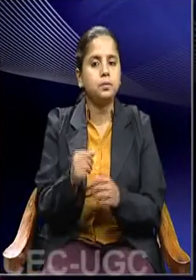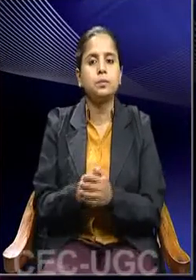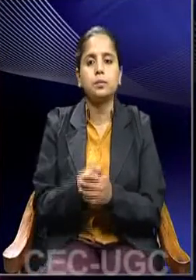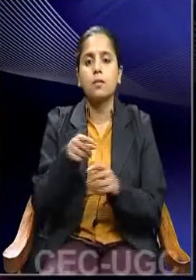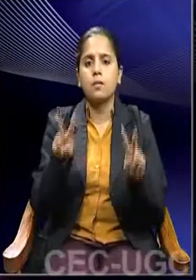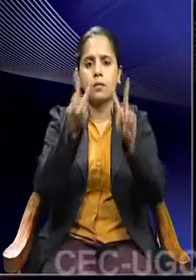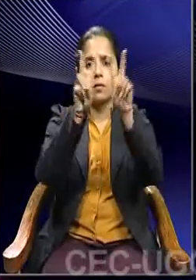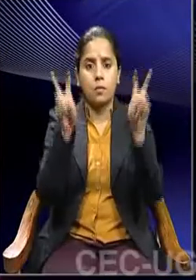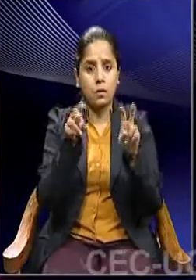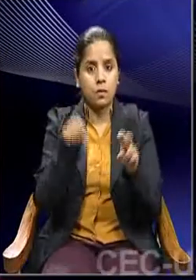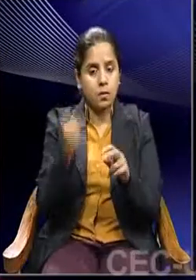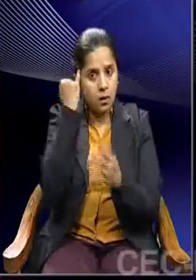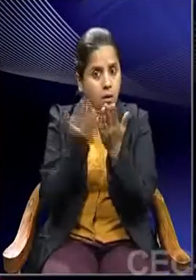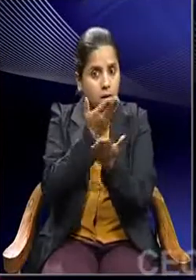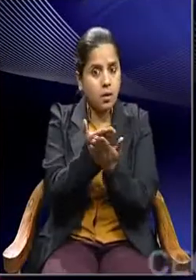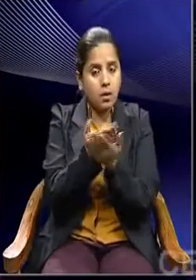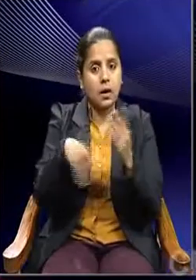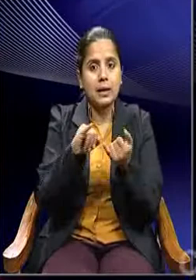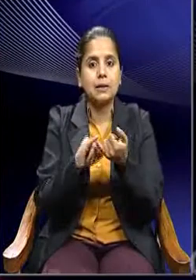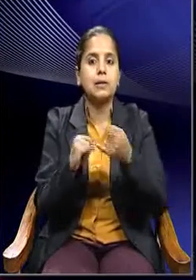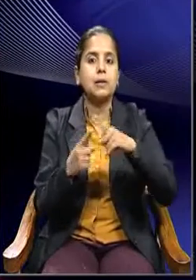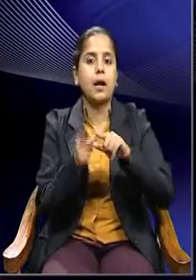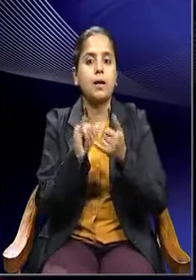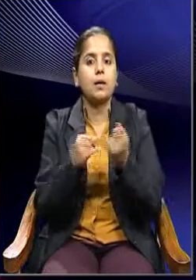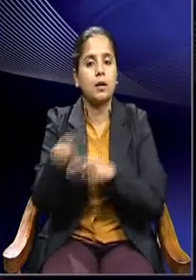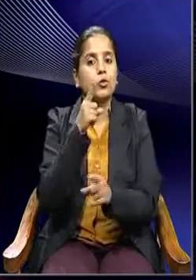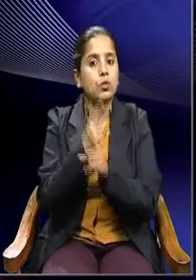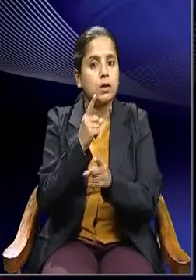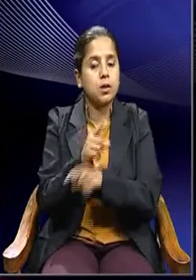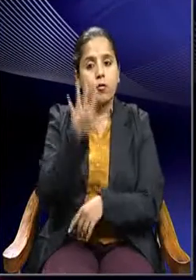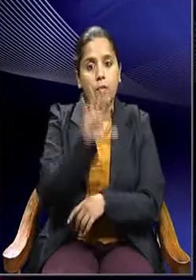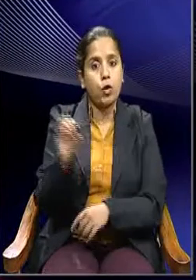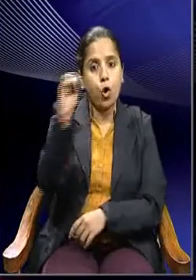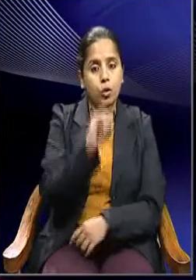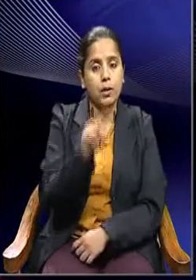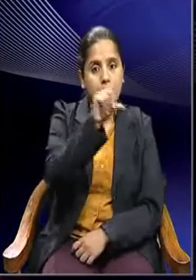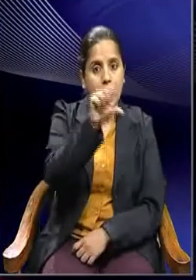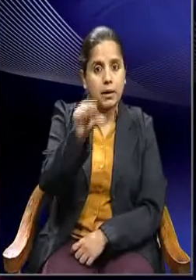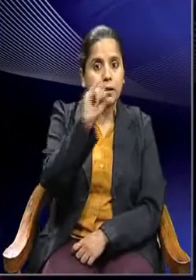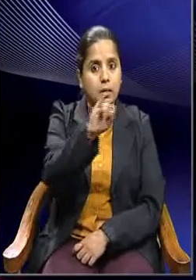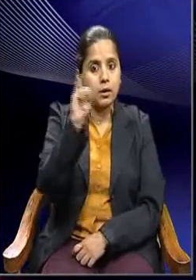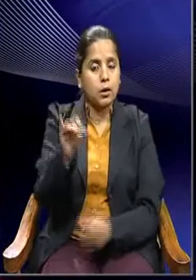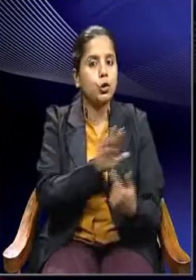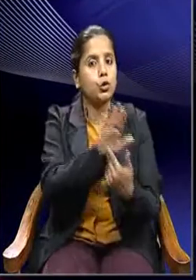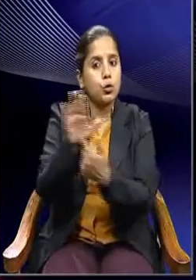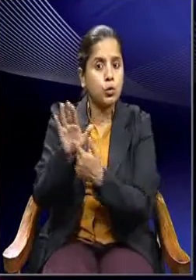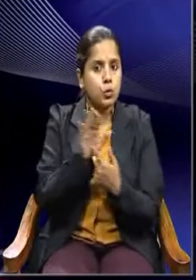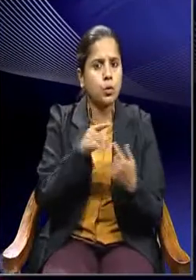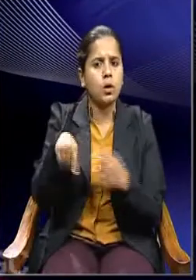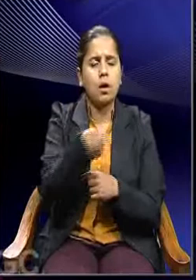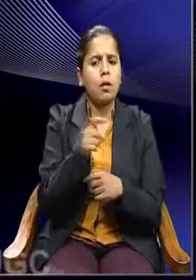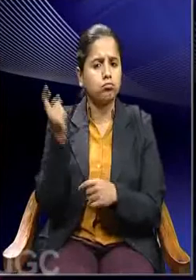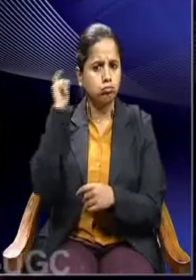Quoting from the recommendation concerning the status of teachers, 5th October 1966, it pointed out that it is